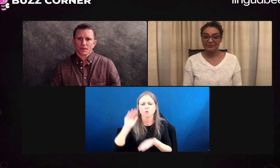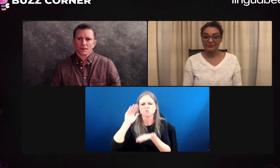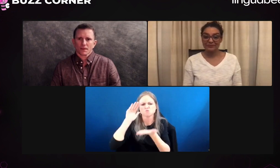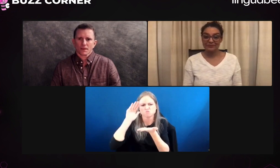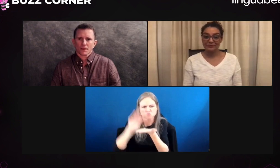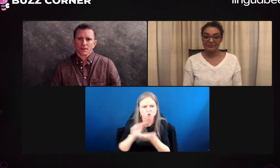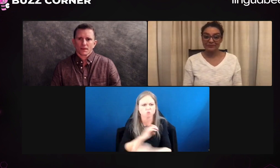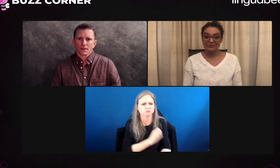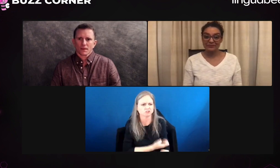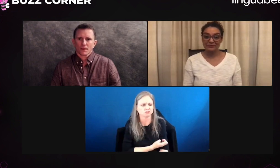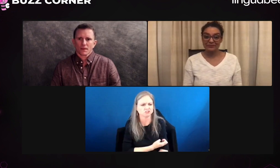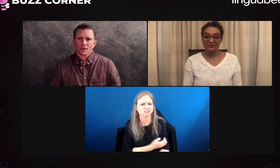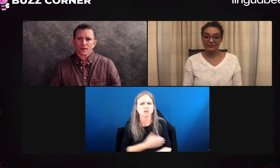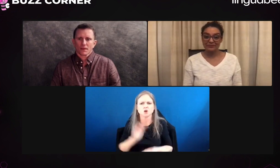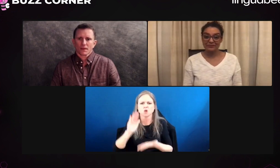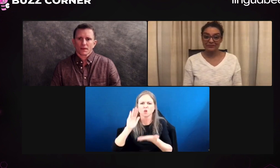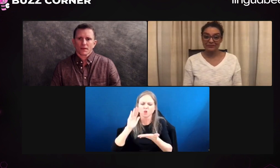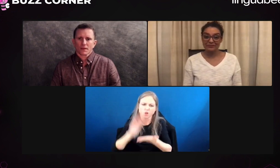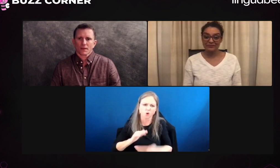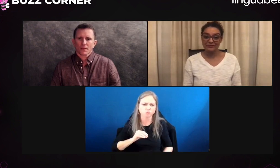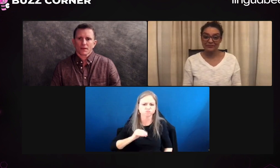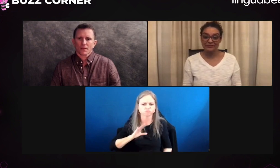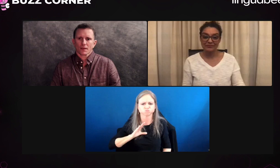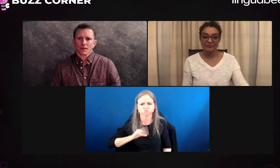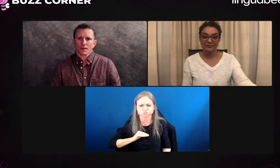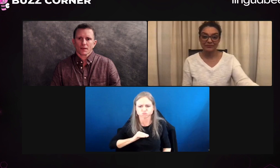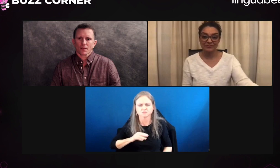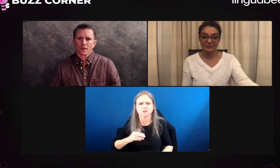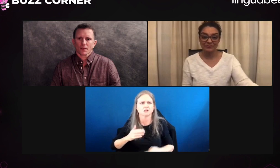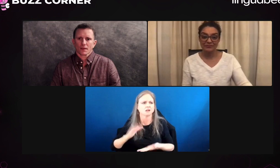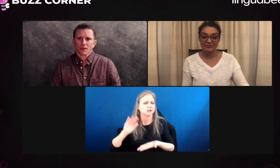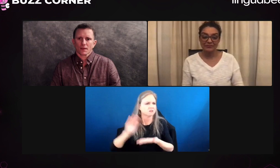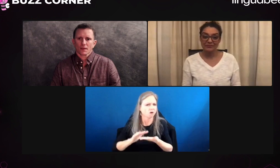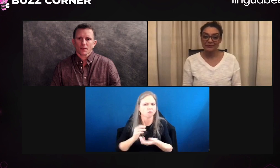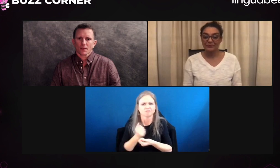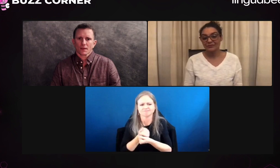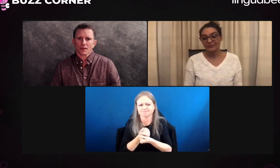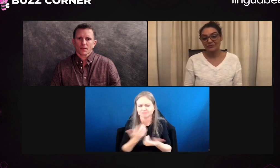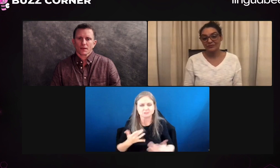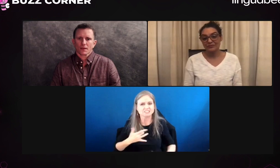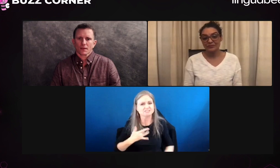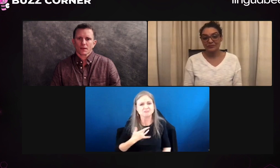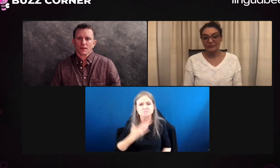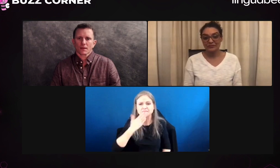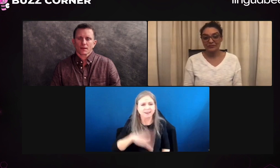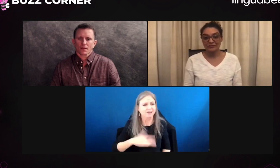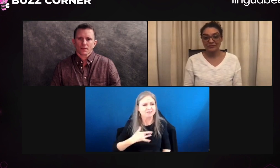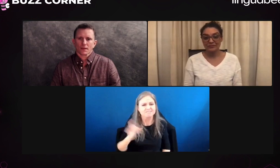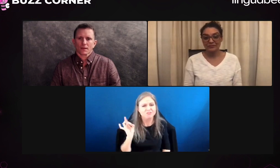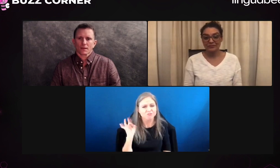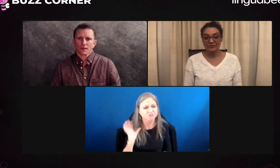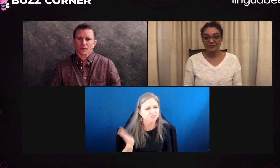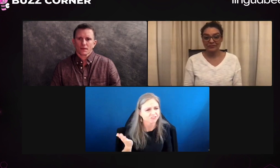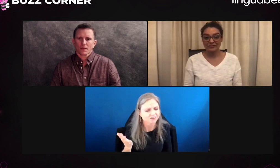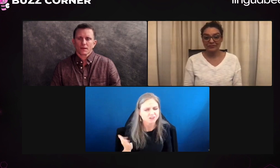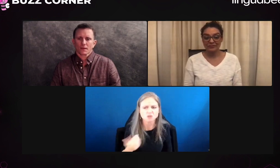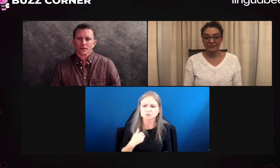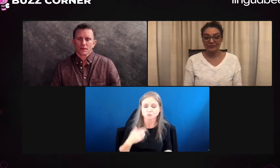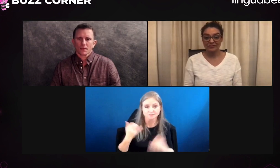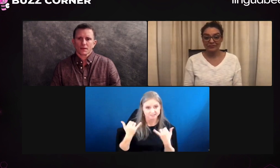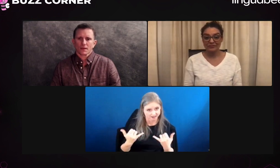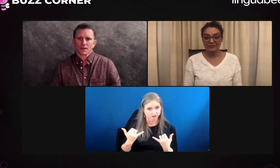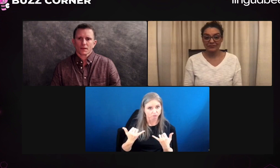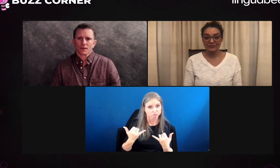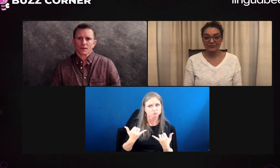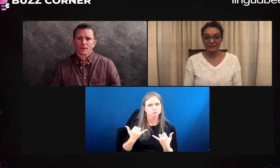energy. That's why we go to the doctor. Typically, we're at the doctor because we have reduced energy, reduced emotional capacity.